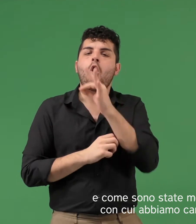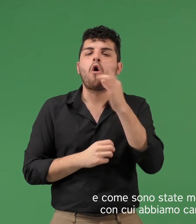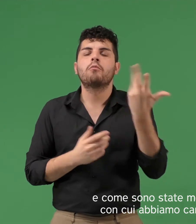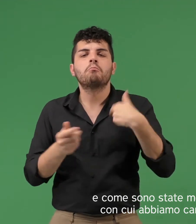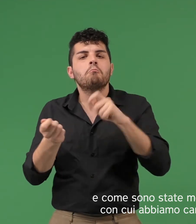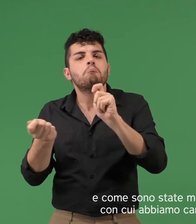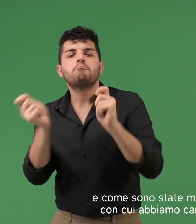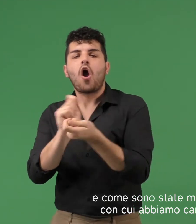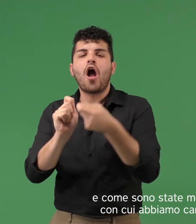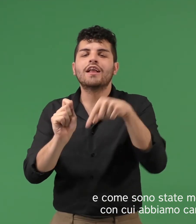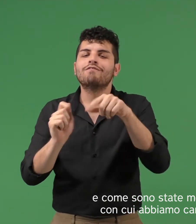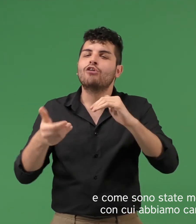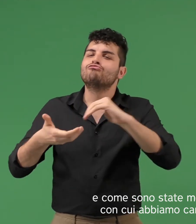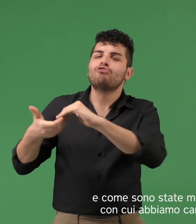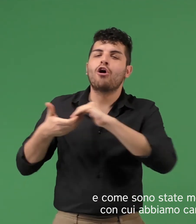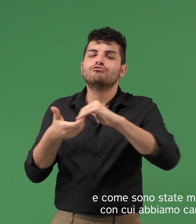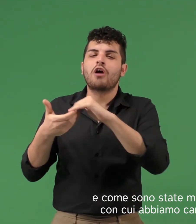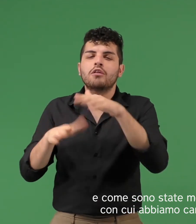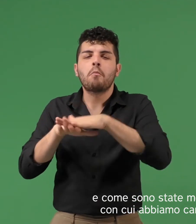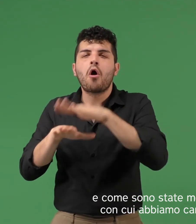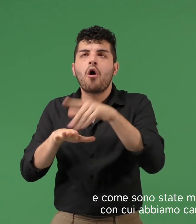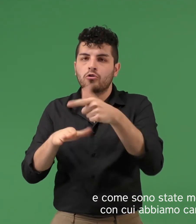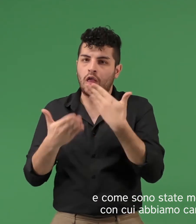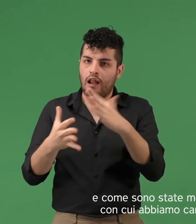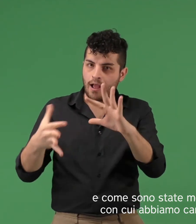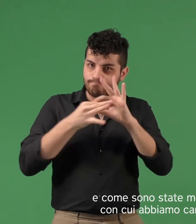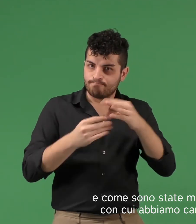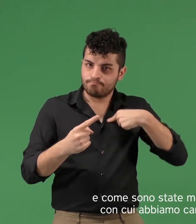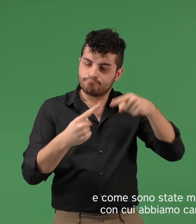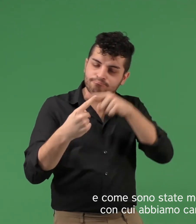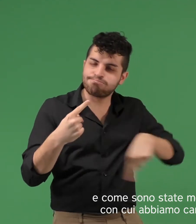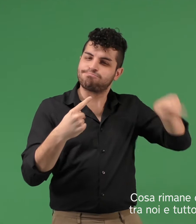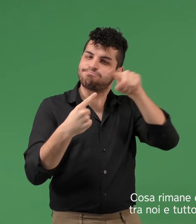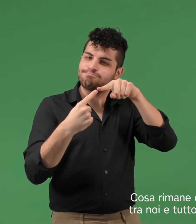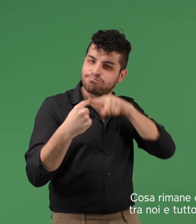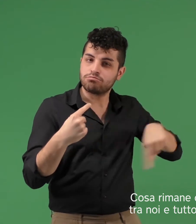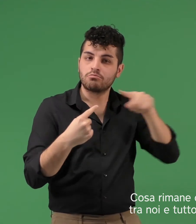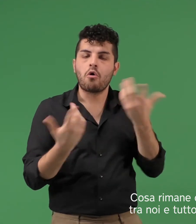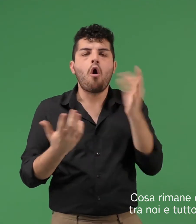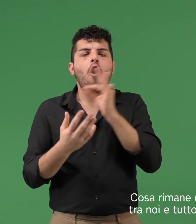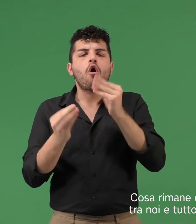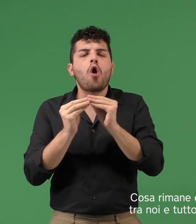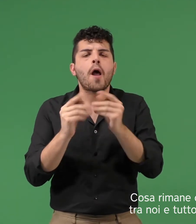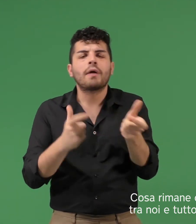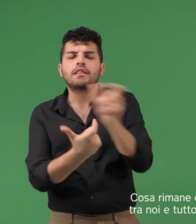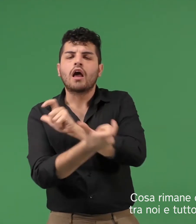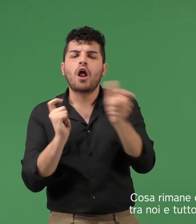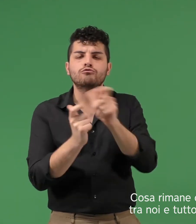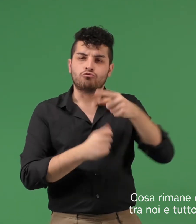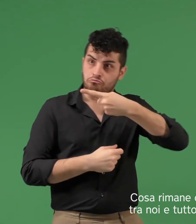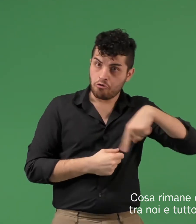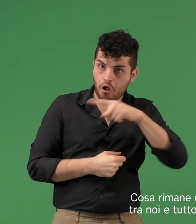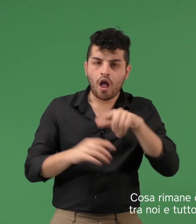how are our societies changed by the ways that we've changed our environments, right? So what are these feedback loops between us